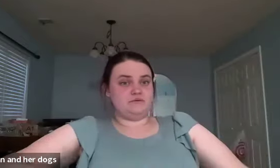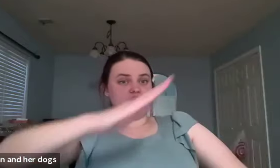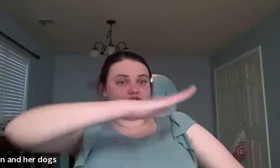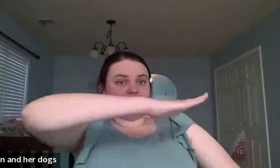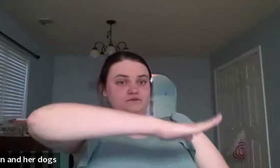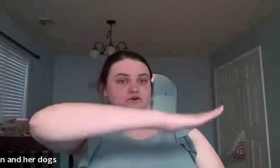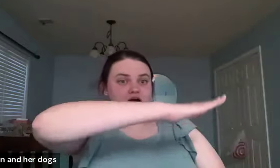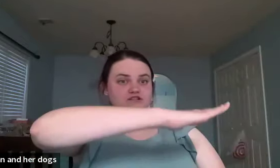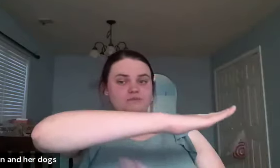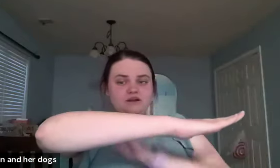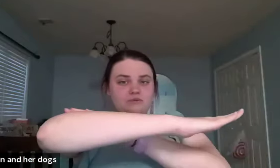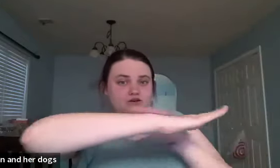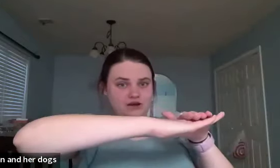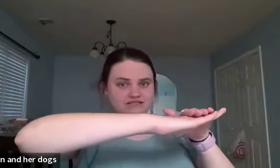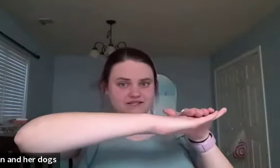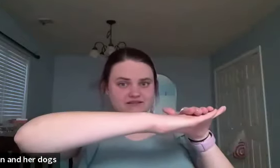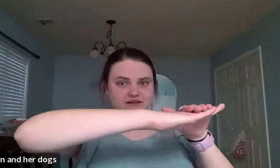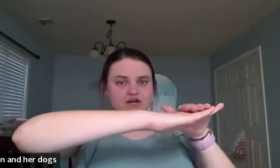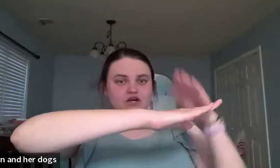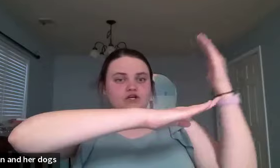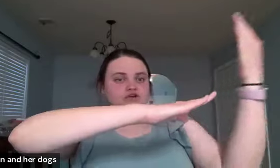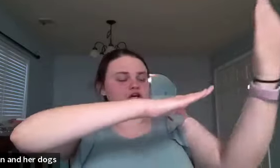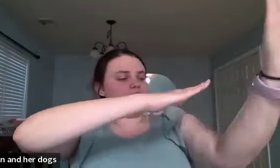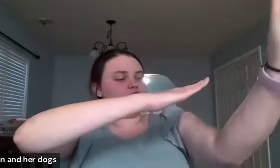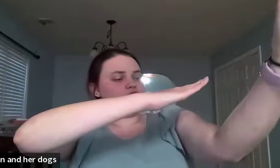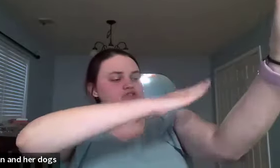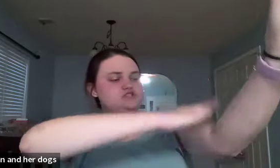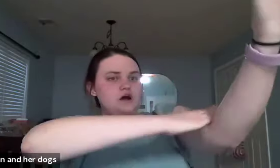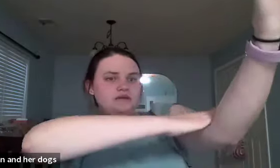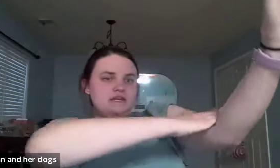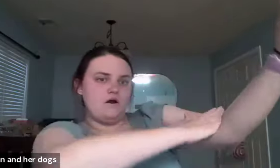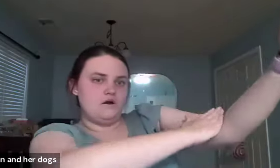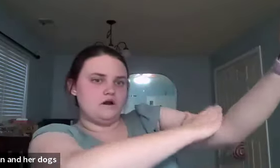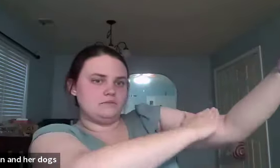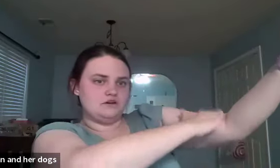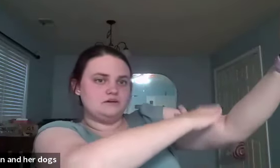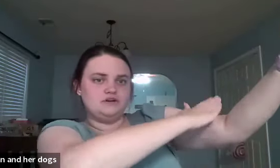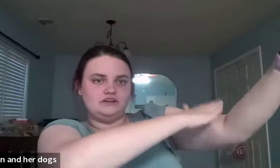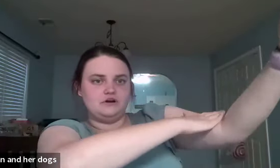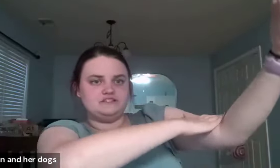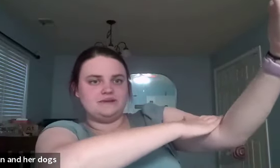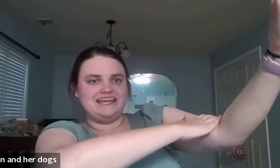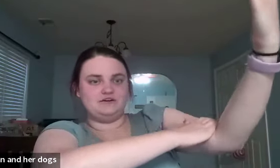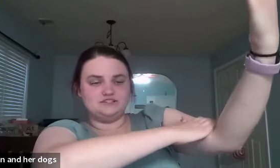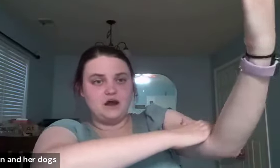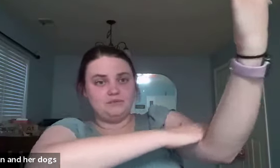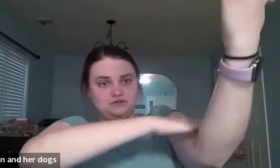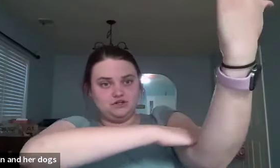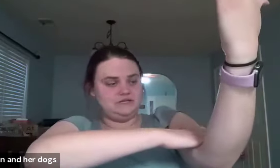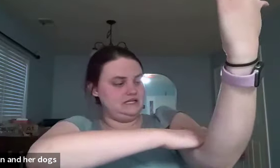big one. You're going to have your non-dominant arm across. You're going to put your dominant arm, you're going to put your non-dominant hand on top of your